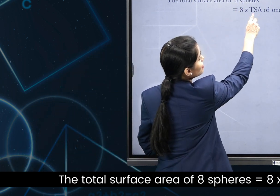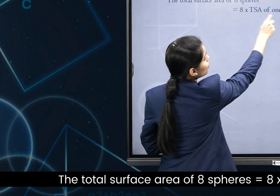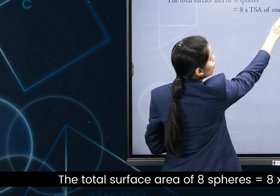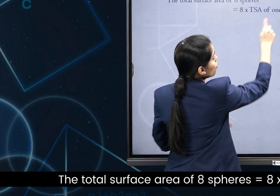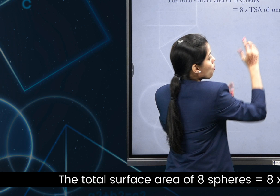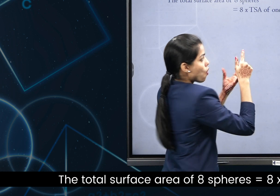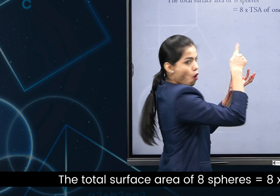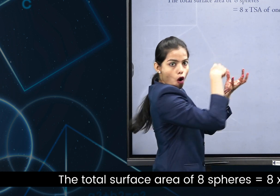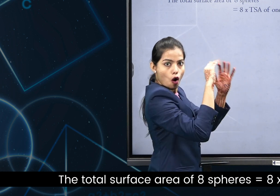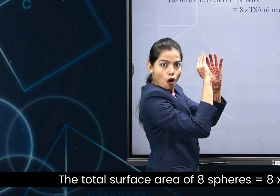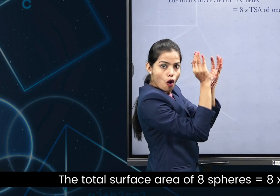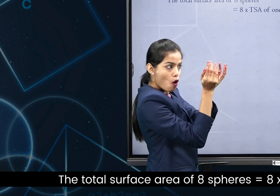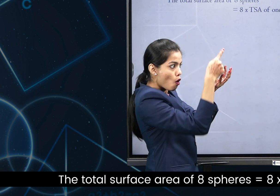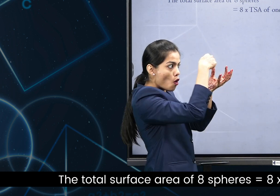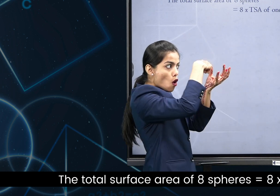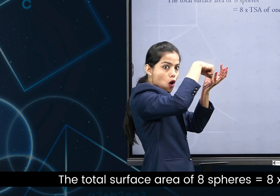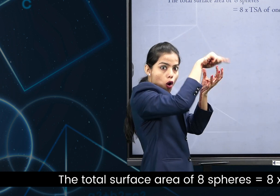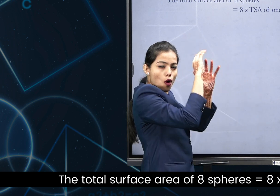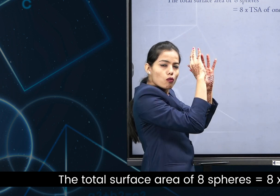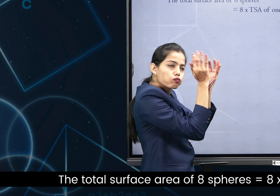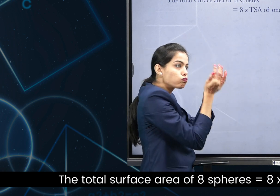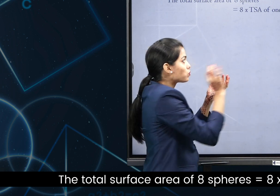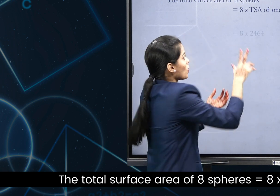surface area of one spheres